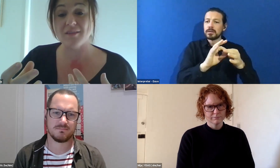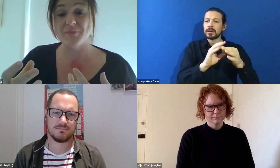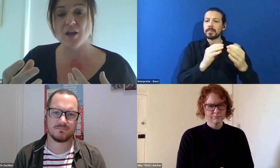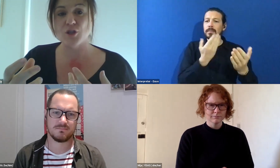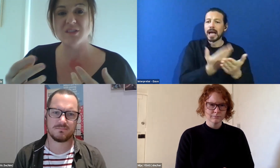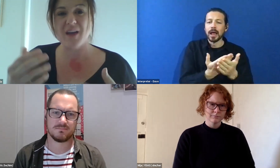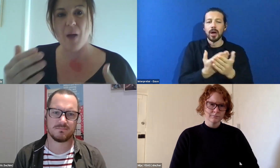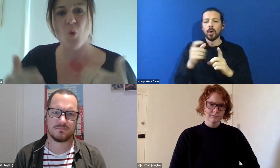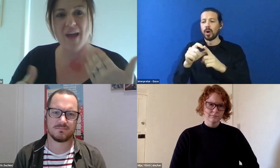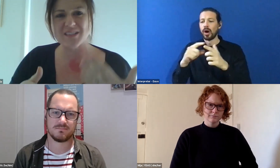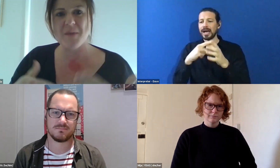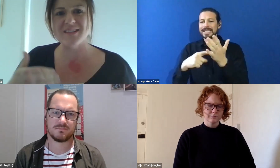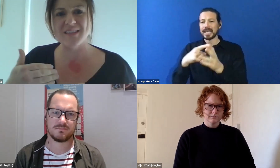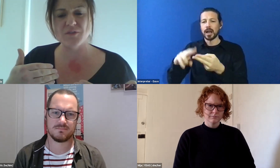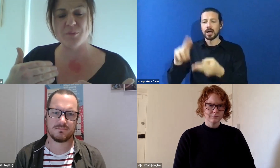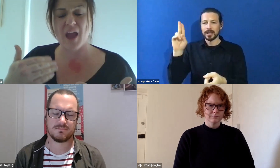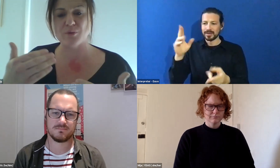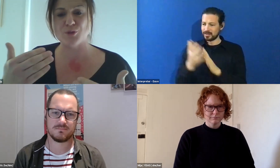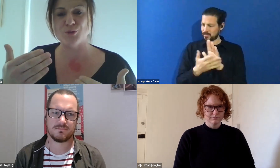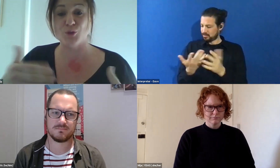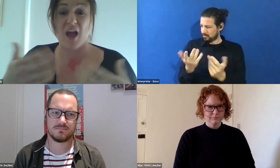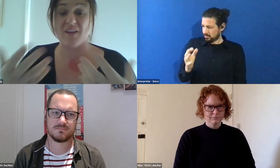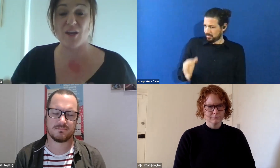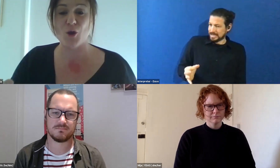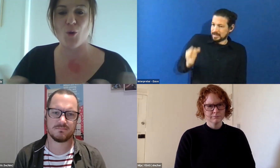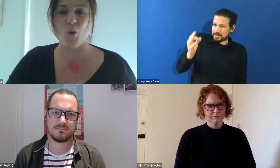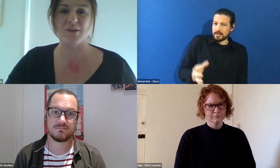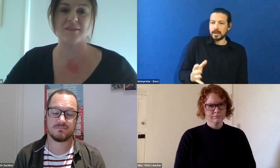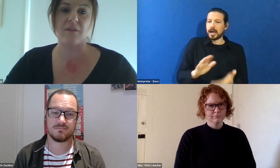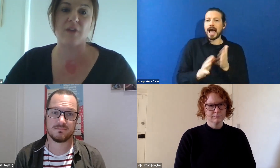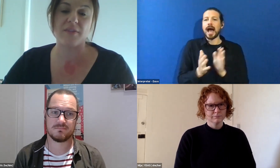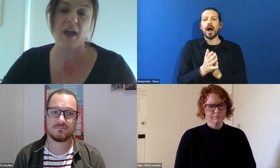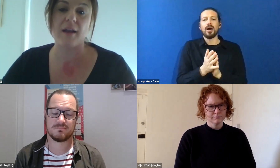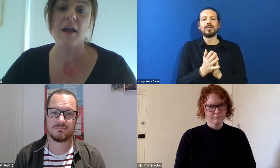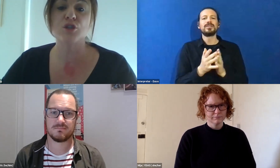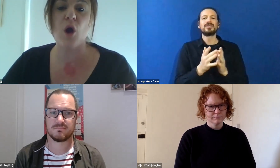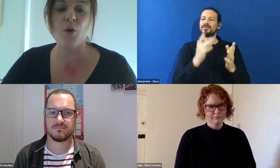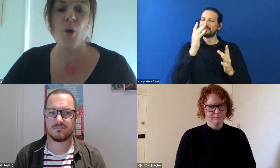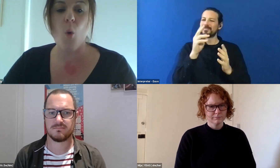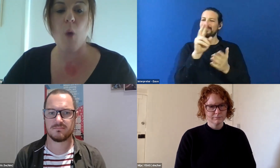data. So it's become quite expensive to be able to do like a video call and stuff like that.